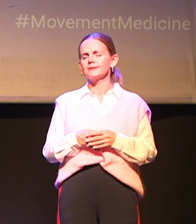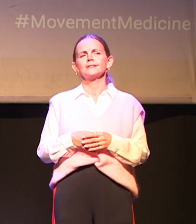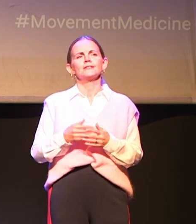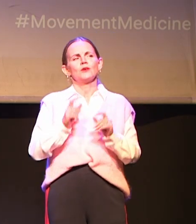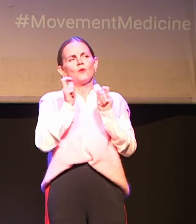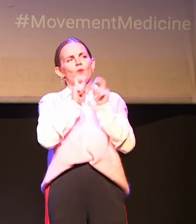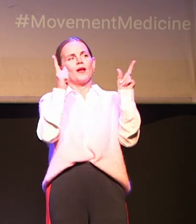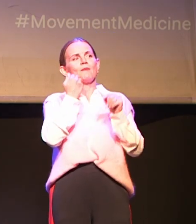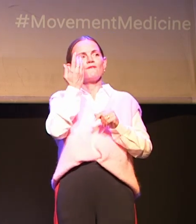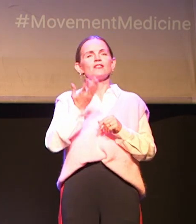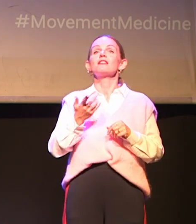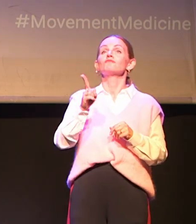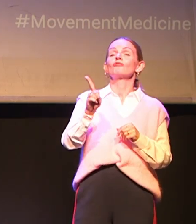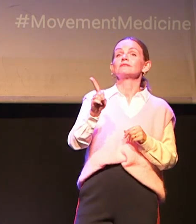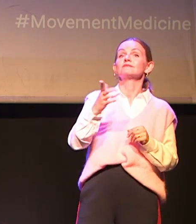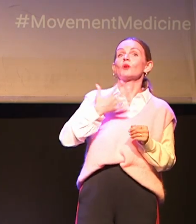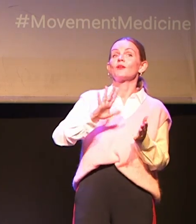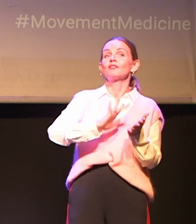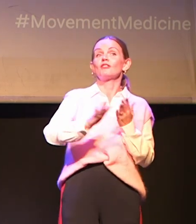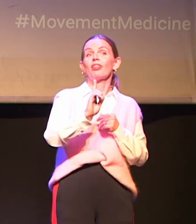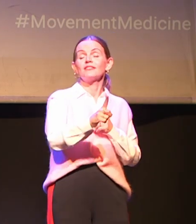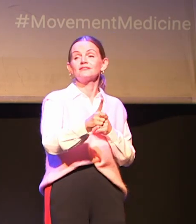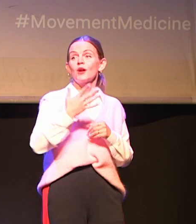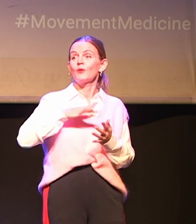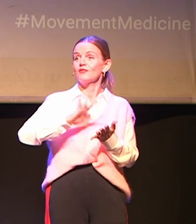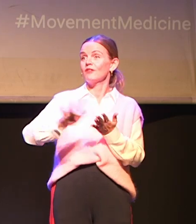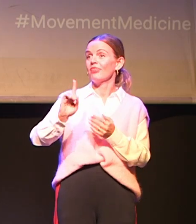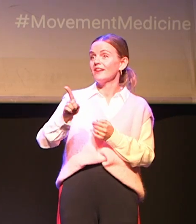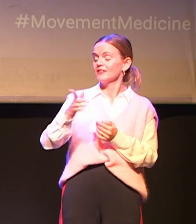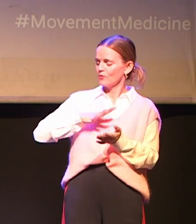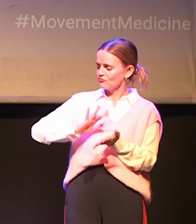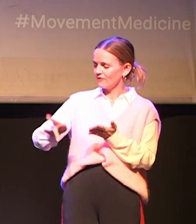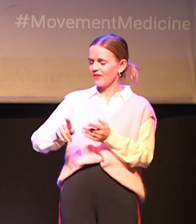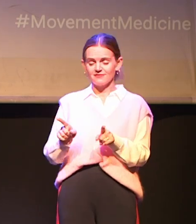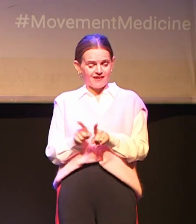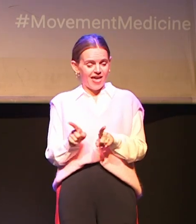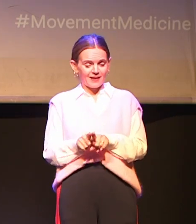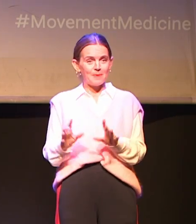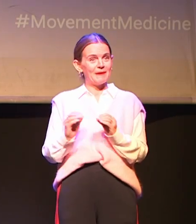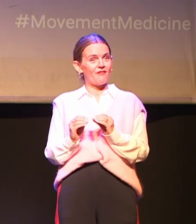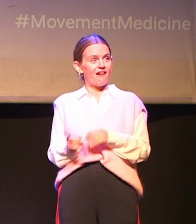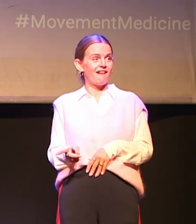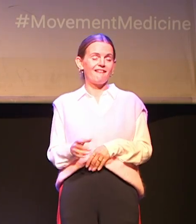that, get rid of that, and that, and that. Like the beavers do.